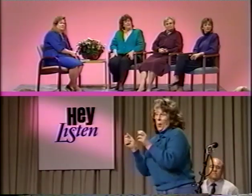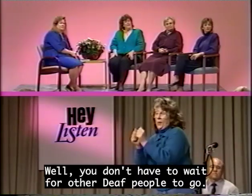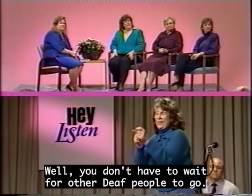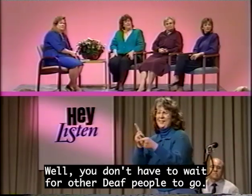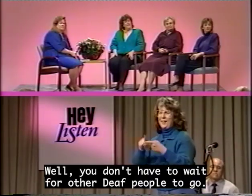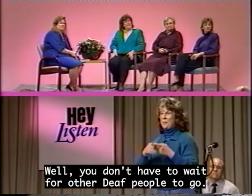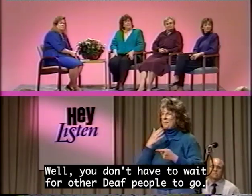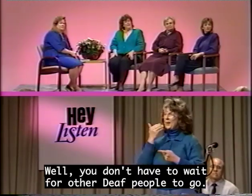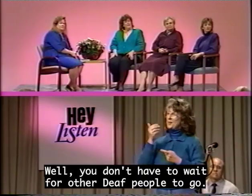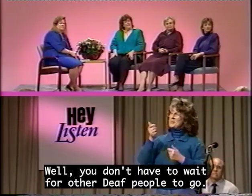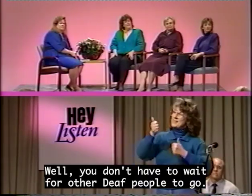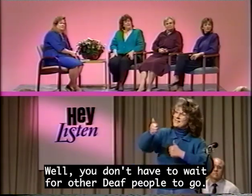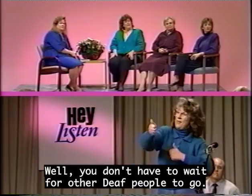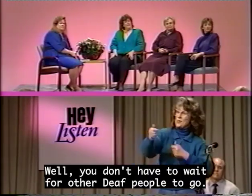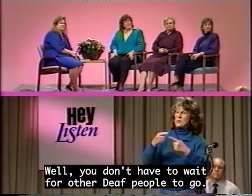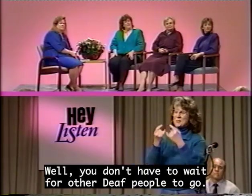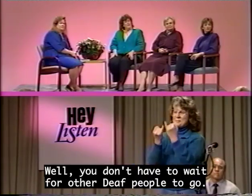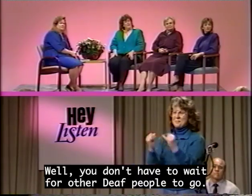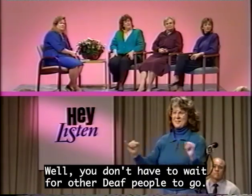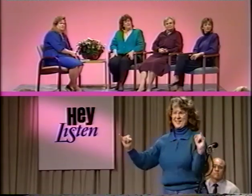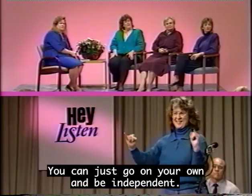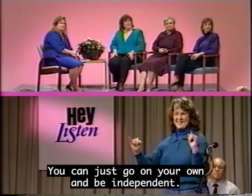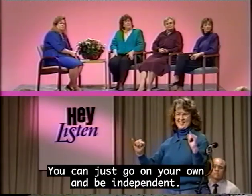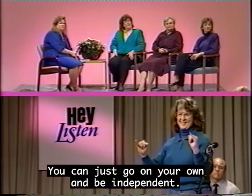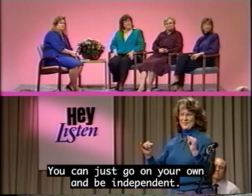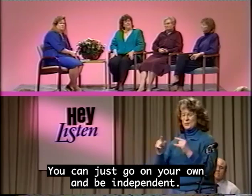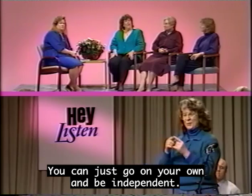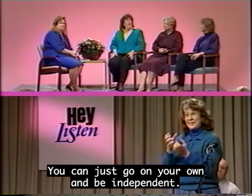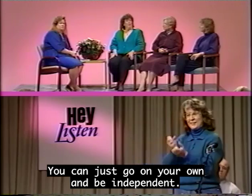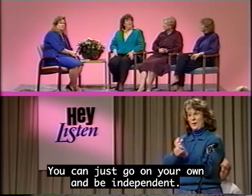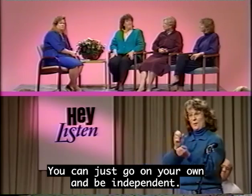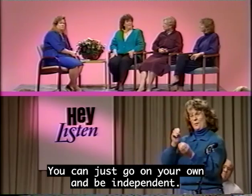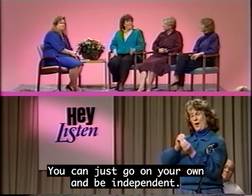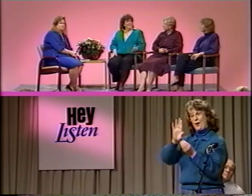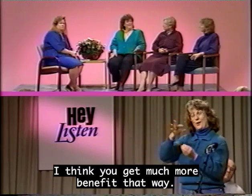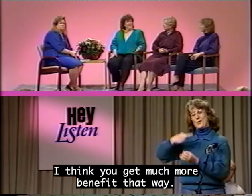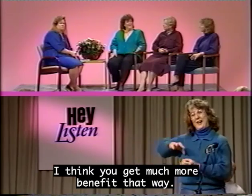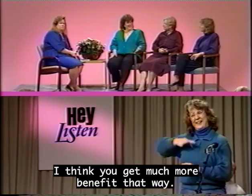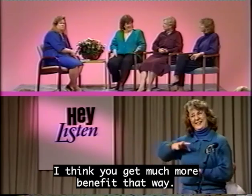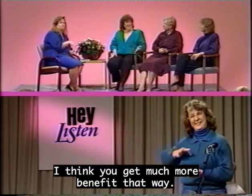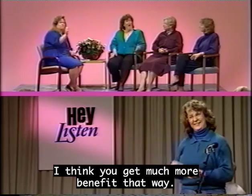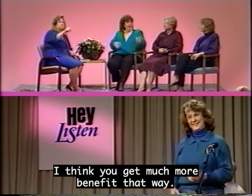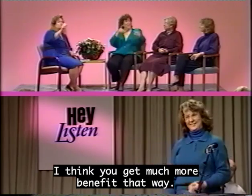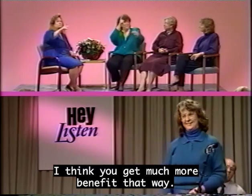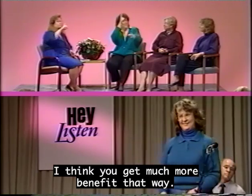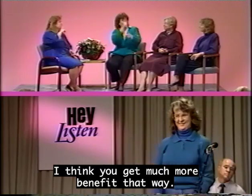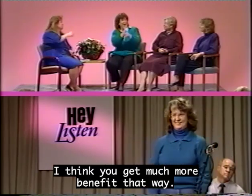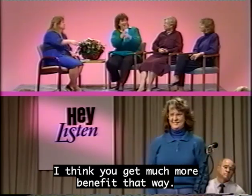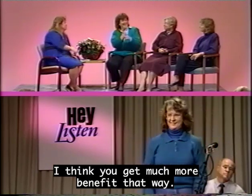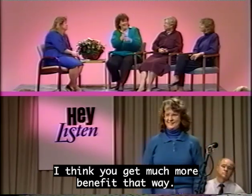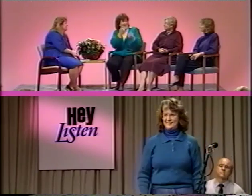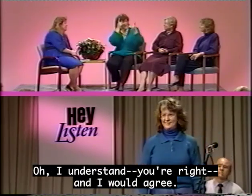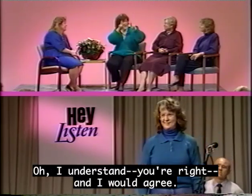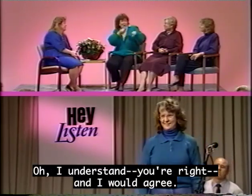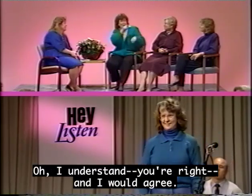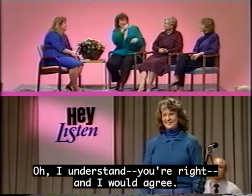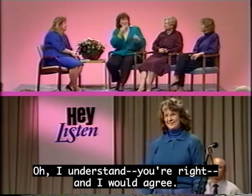Well, you don't have to wait for other deaf people to go. You can just go on your own and be independent. I think you get much more benefit that way. I understand. You're right, and I